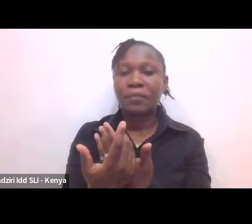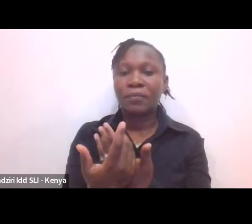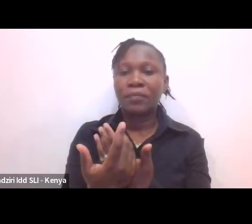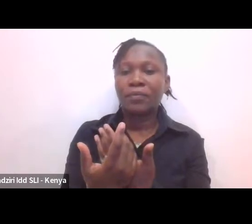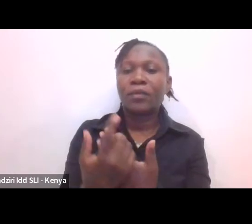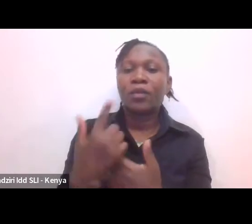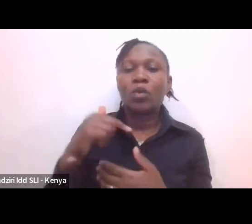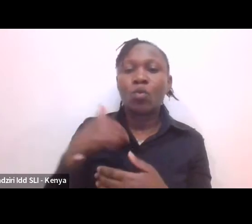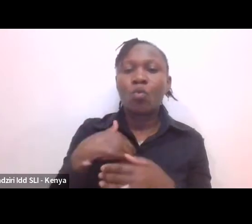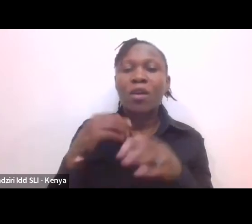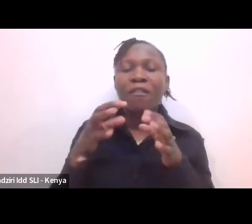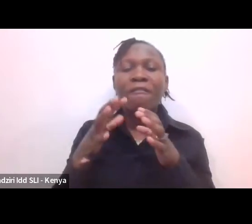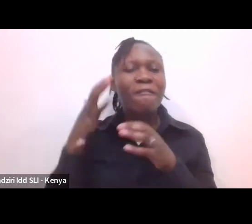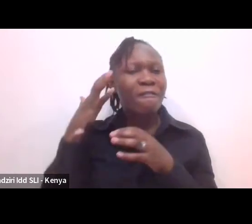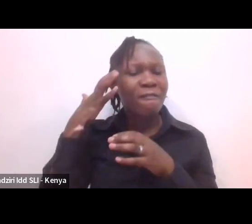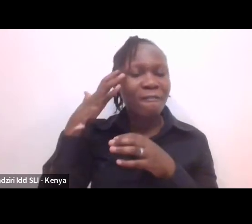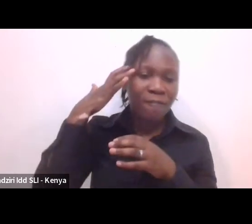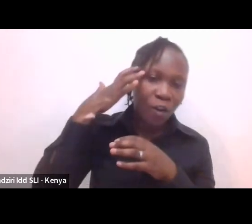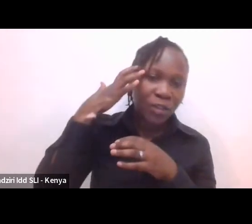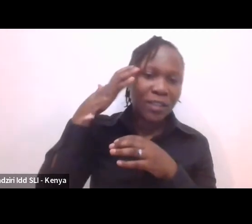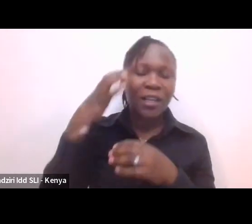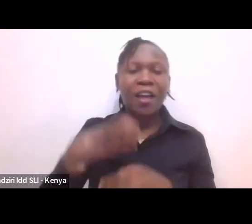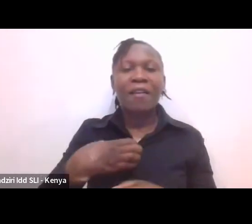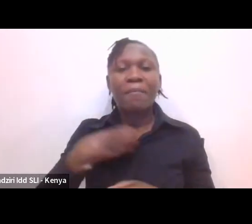iron guest bed he'd made for them,